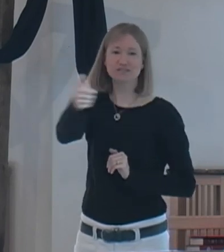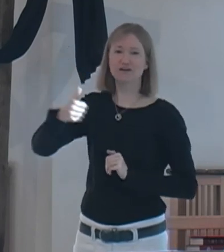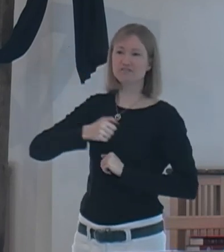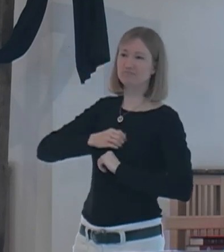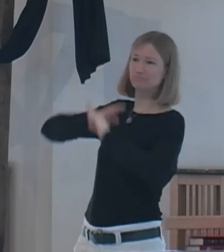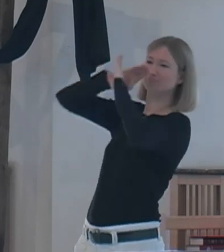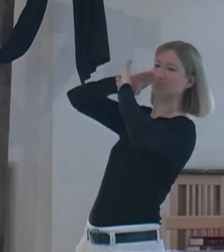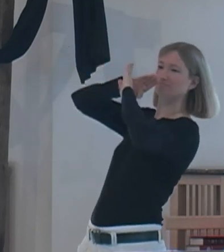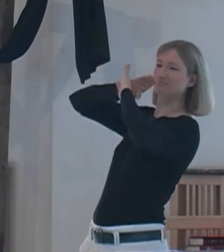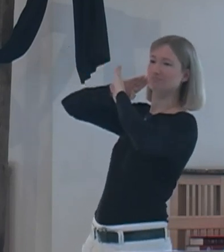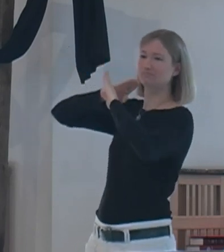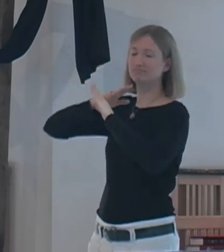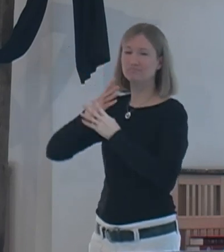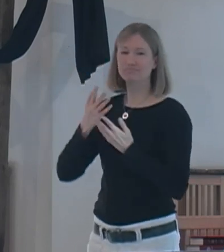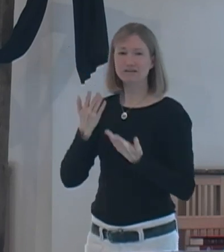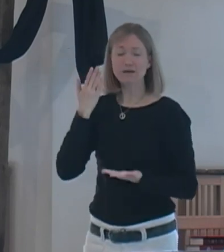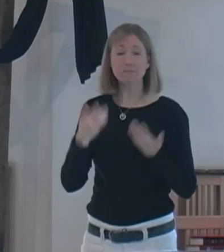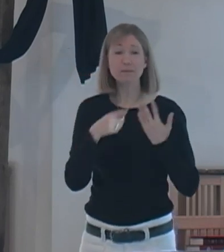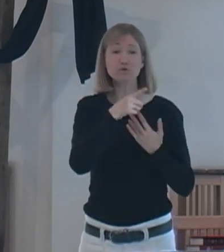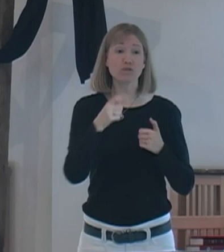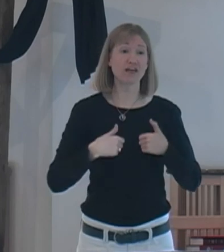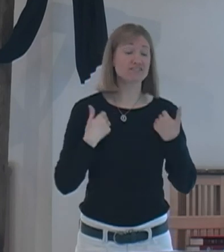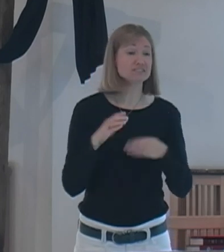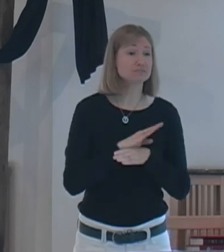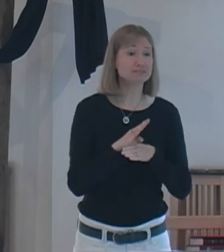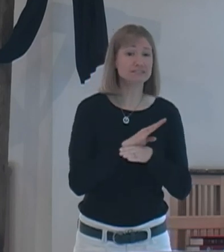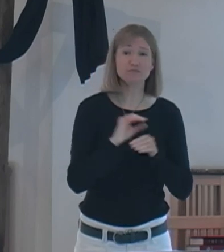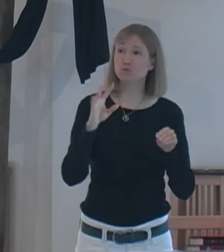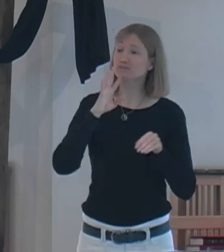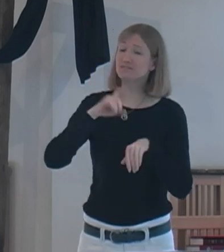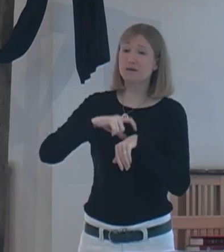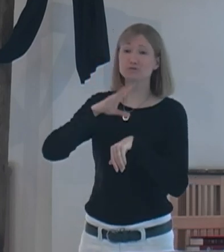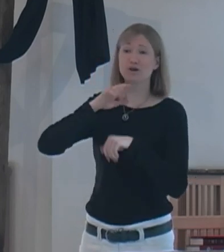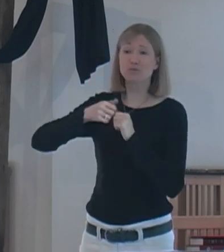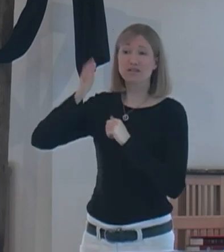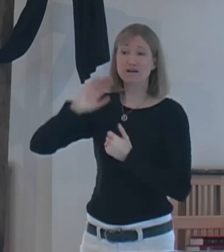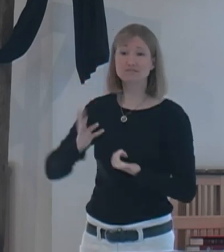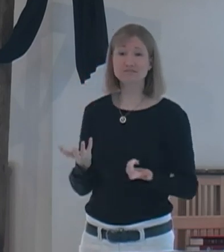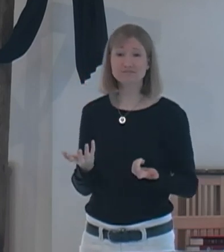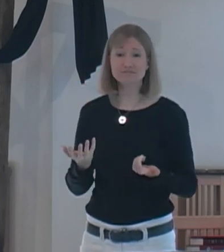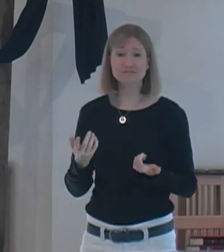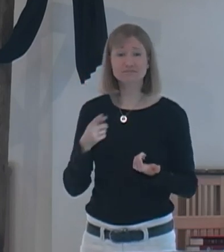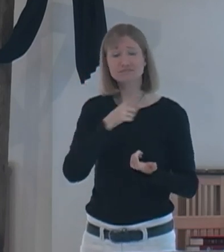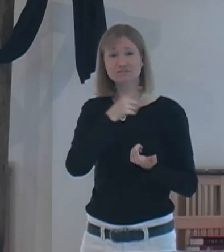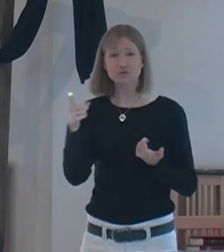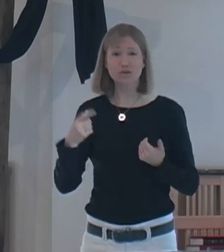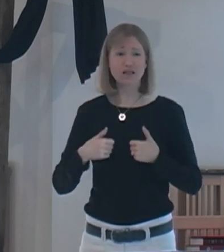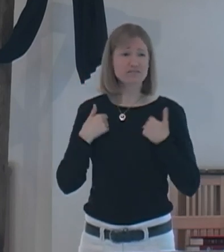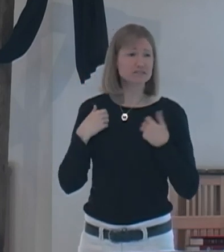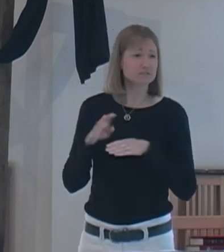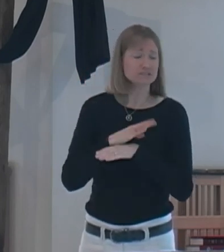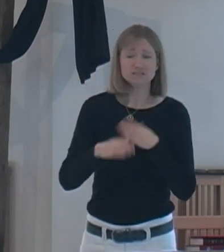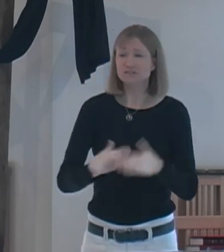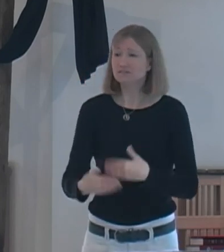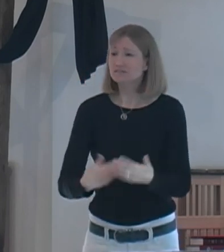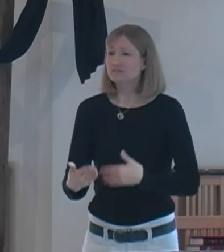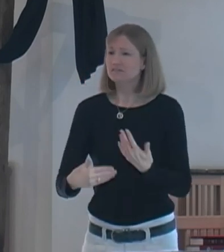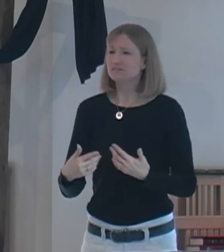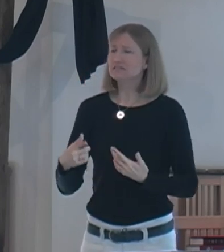Your work, your busy schedule, your own passions and pursuits, all those things that we say to God, well, let me get through doing this, and